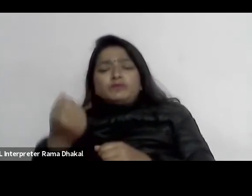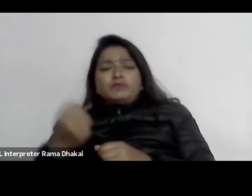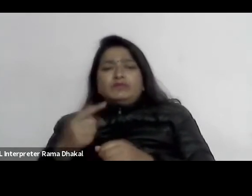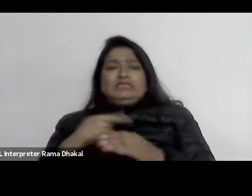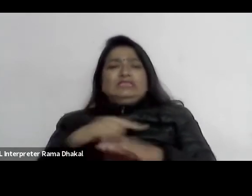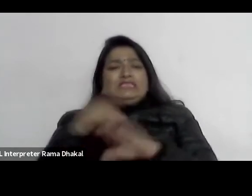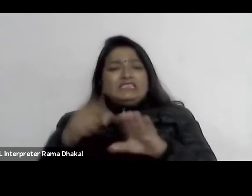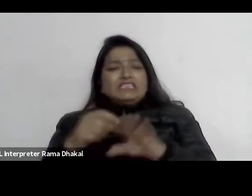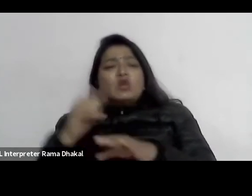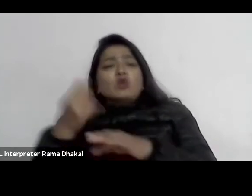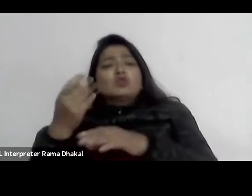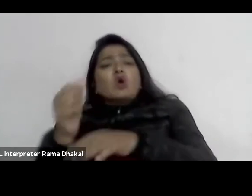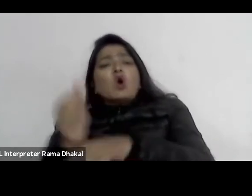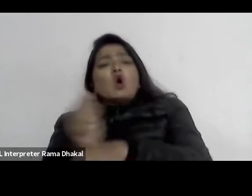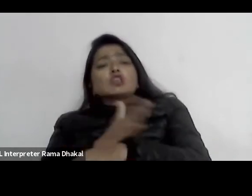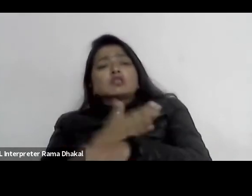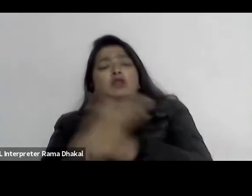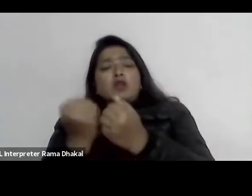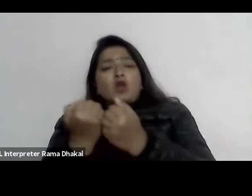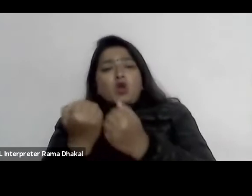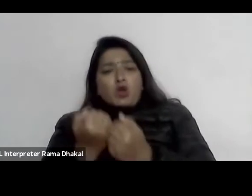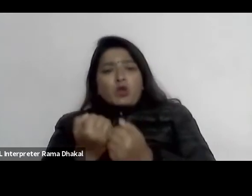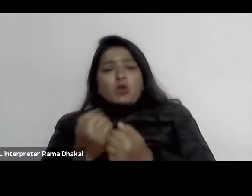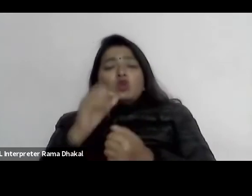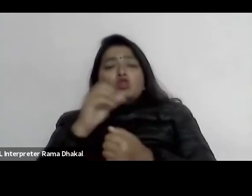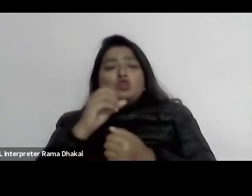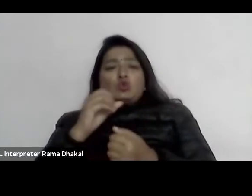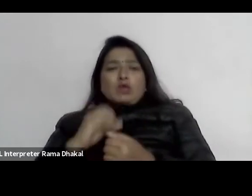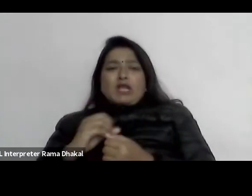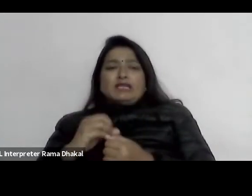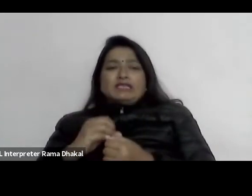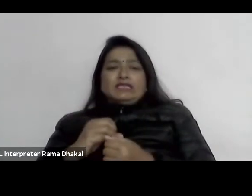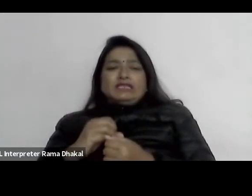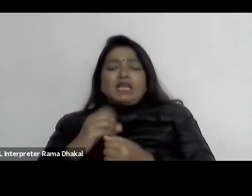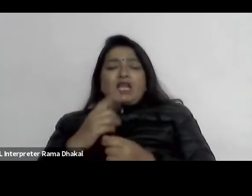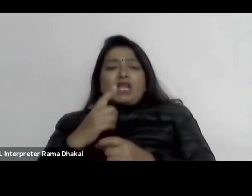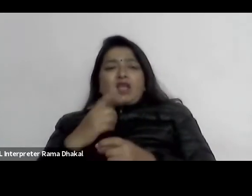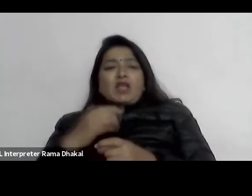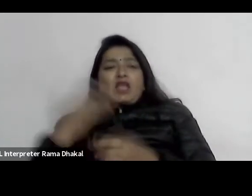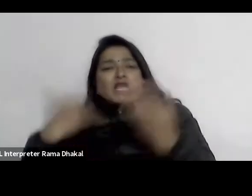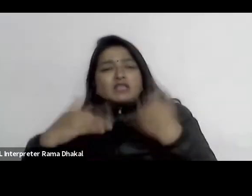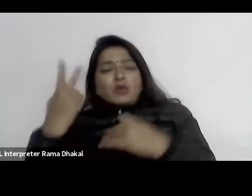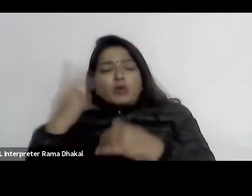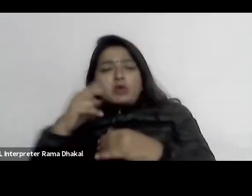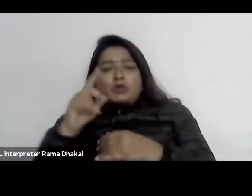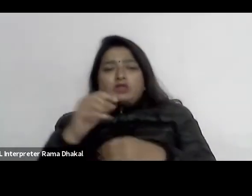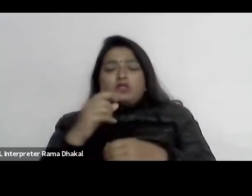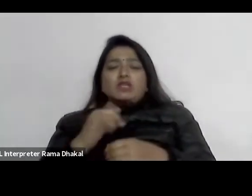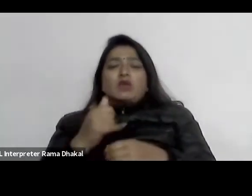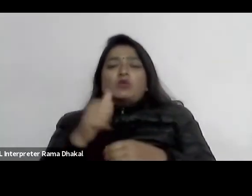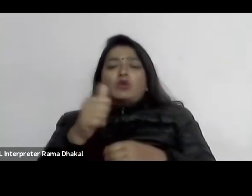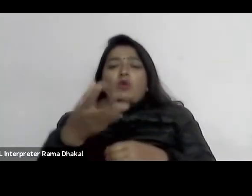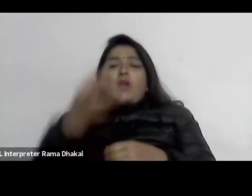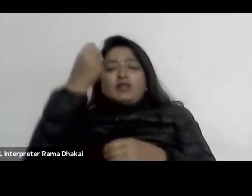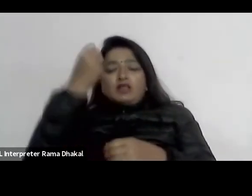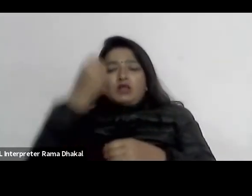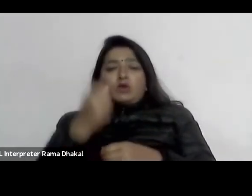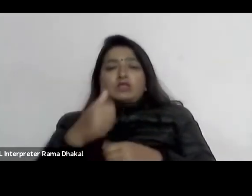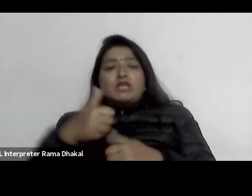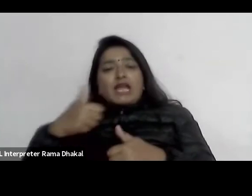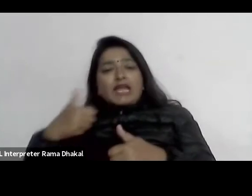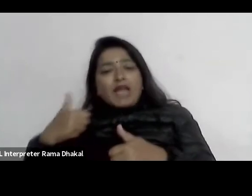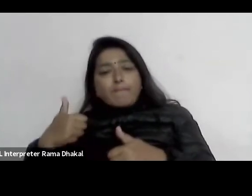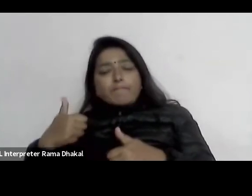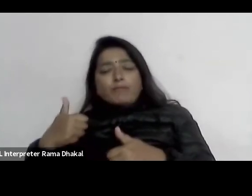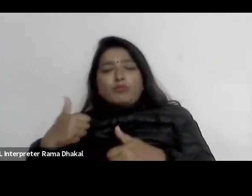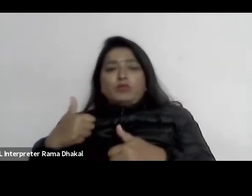analysis, victims' rights, some of those provisions are good, the safe conditions of work, safe migration. But I